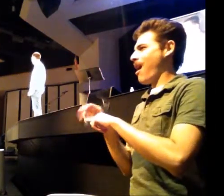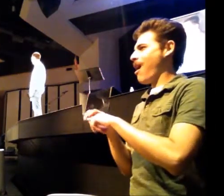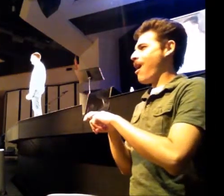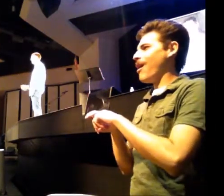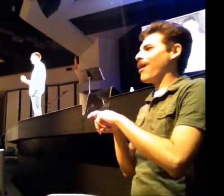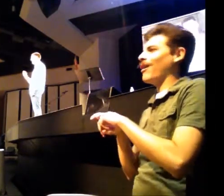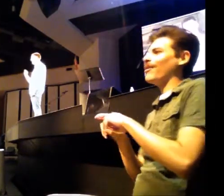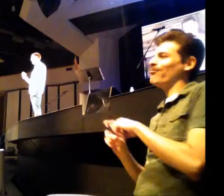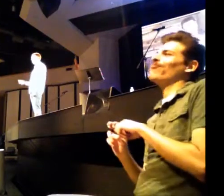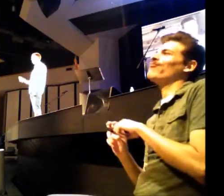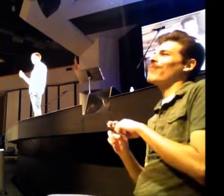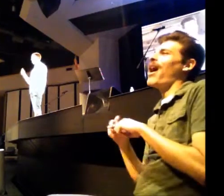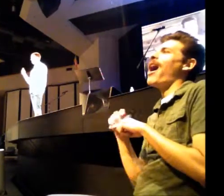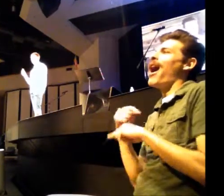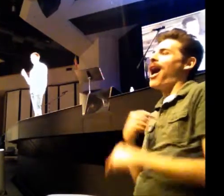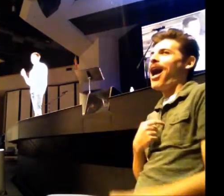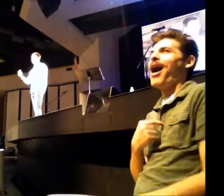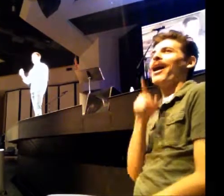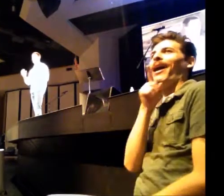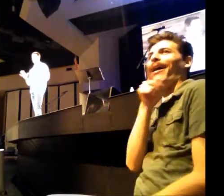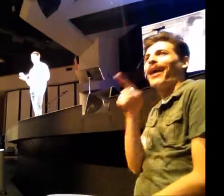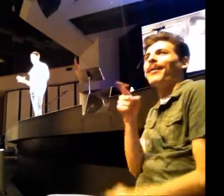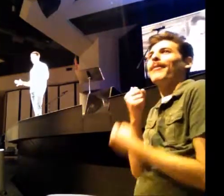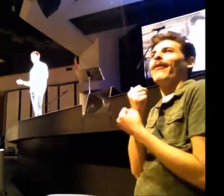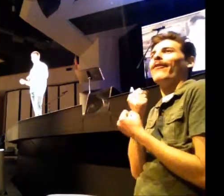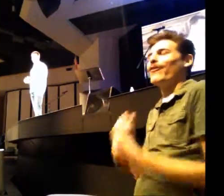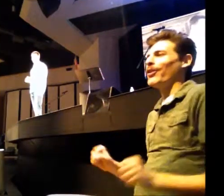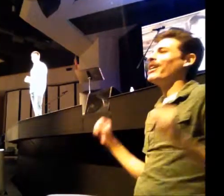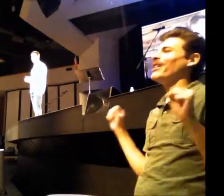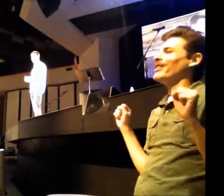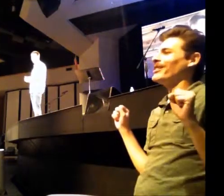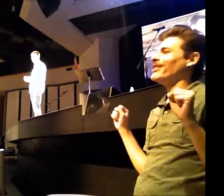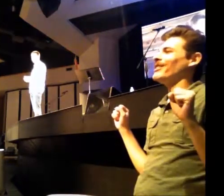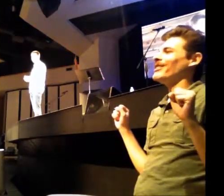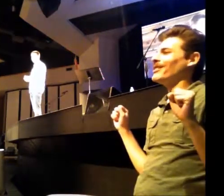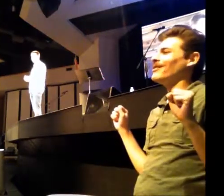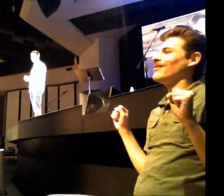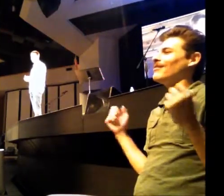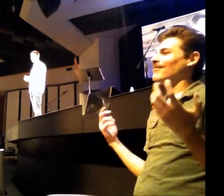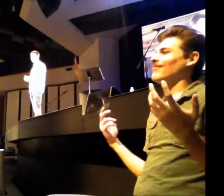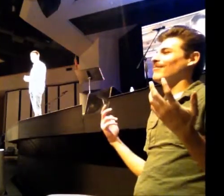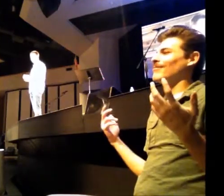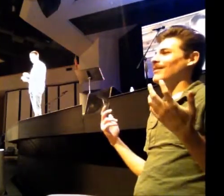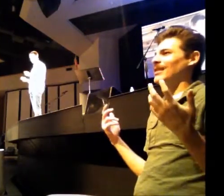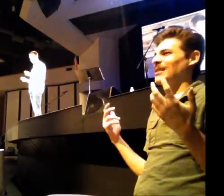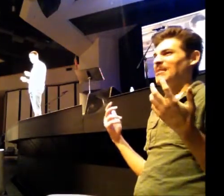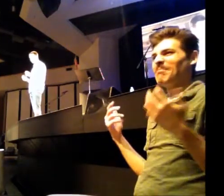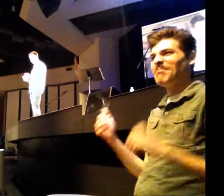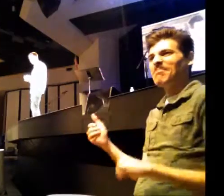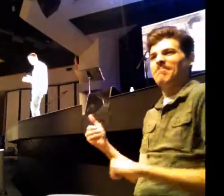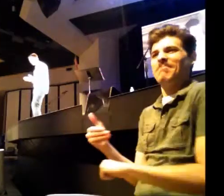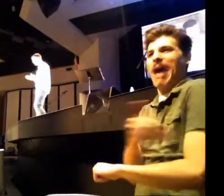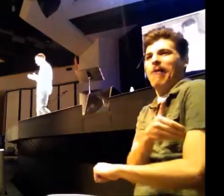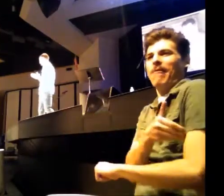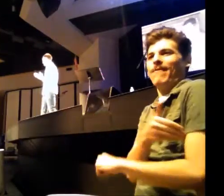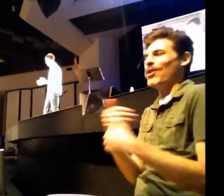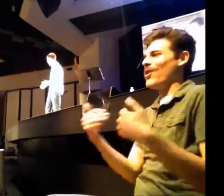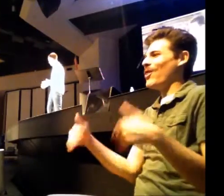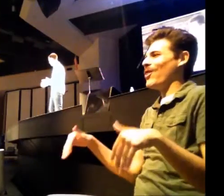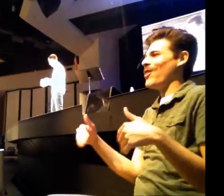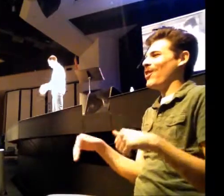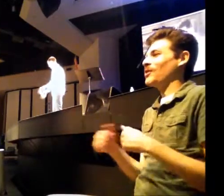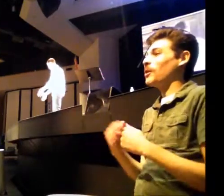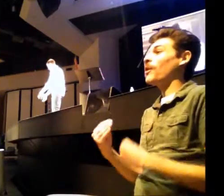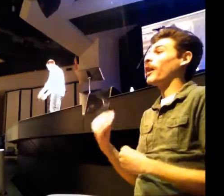meal declares, "I am free." Powerful declaration. And what's amazing, the last thing that they go to